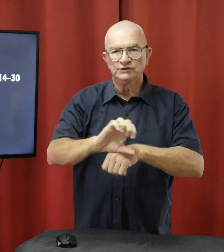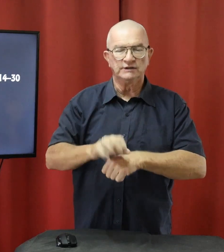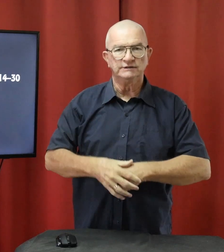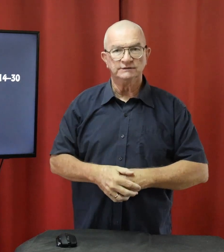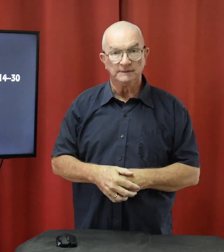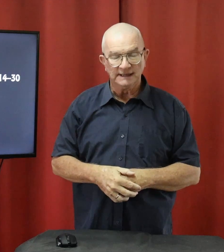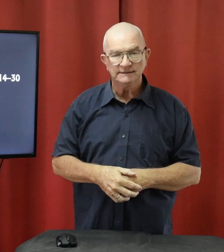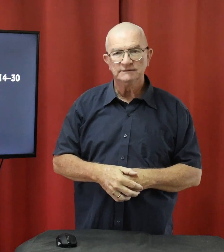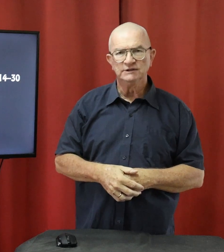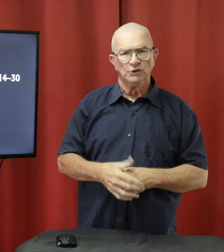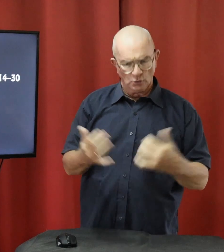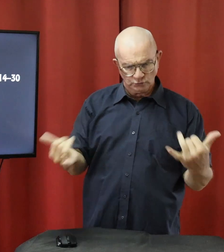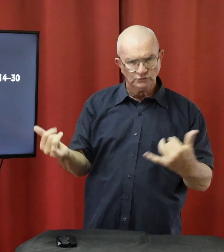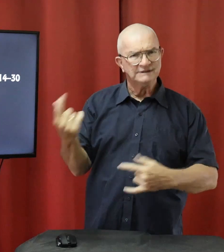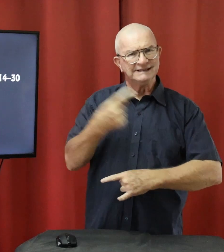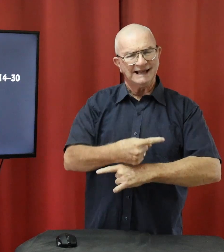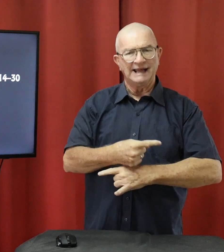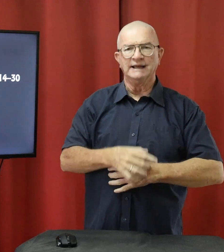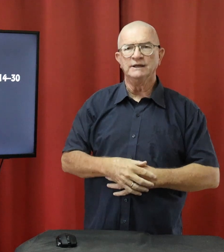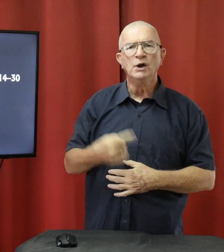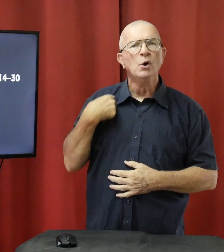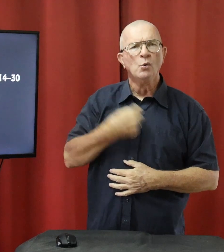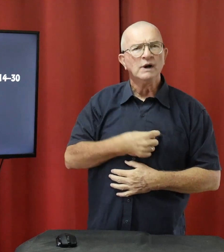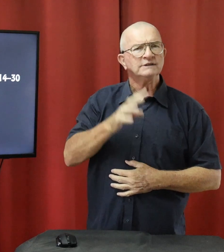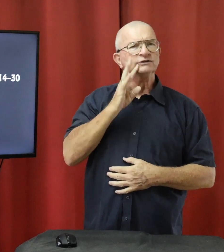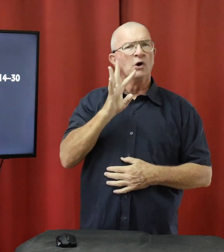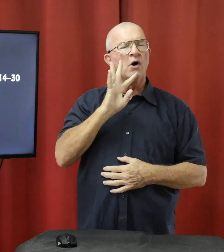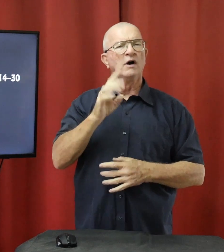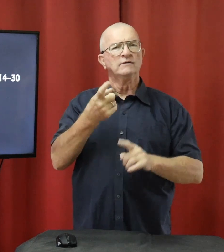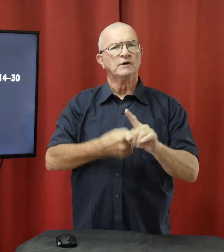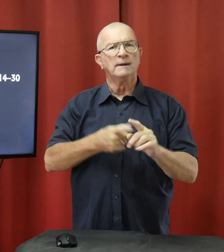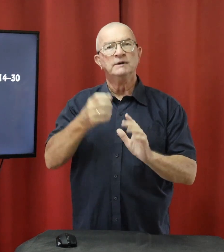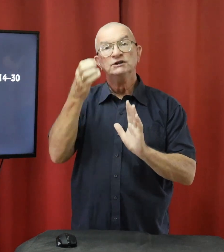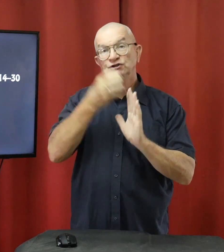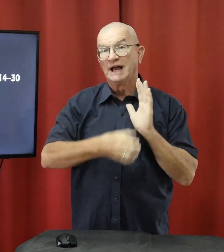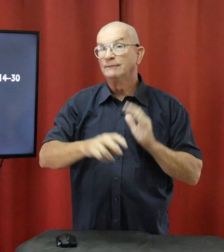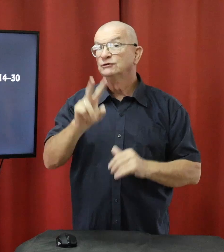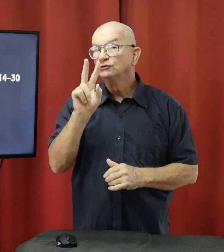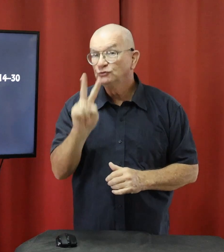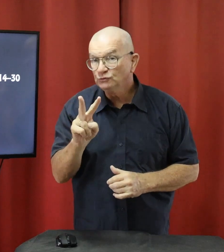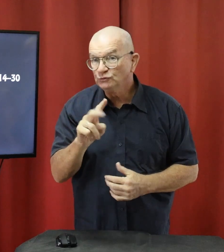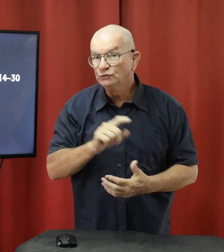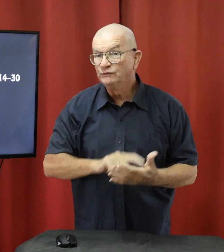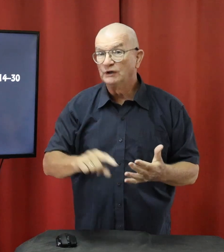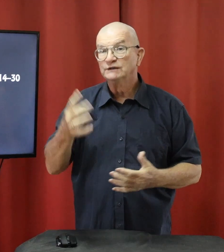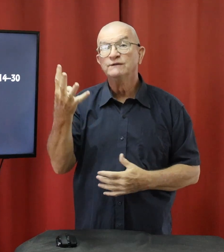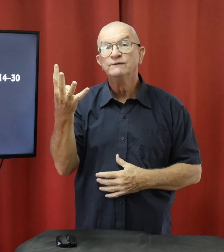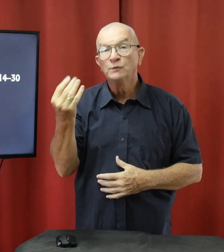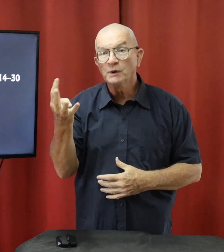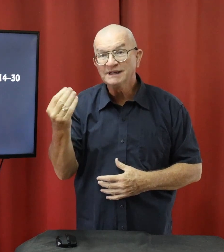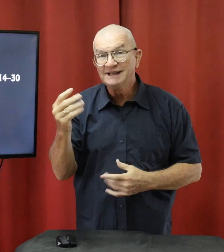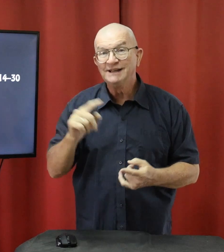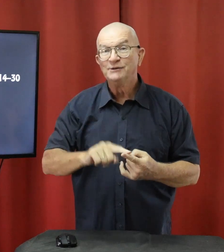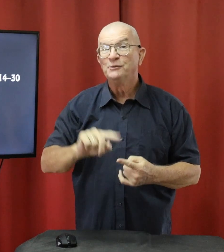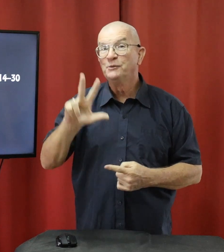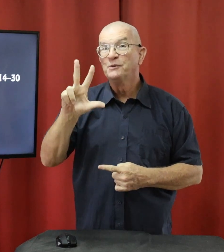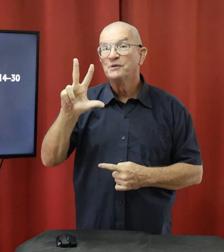to run the church, okay? Today, we're going to be talking from chapter 2, verses